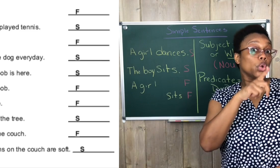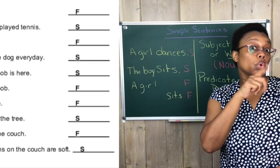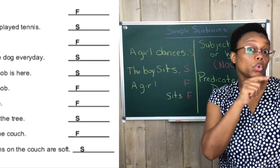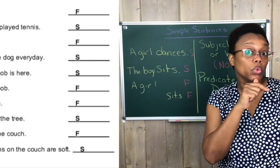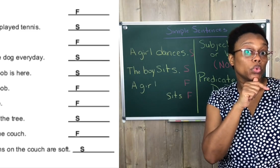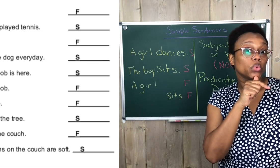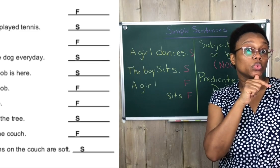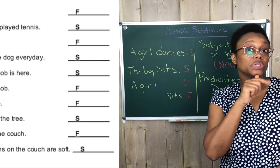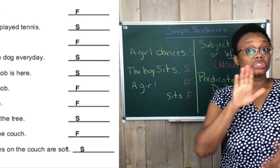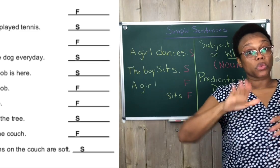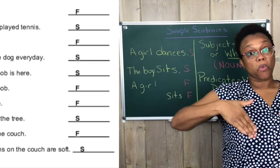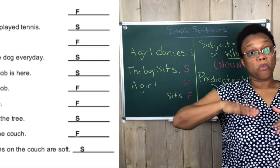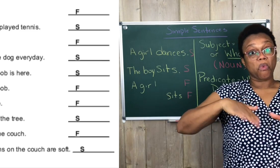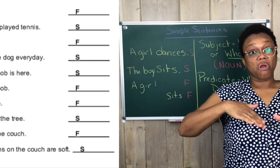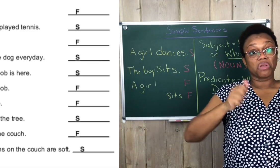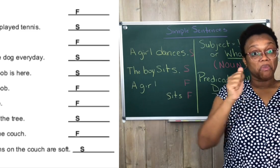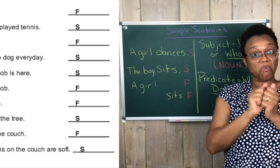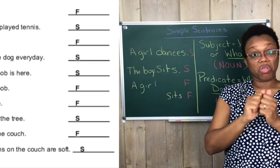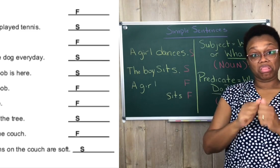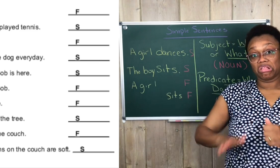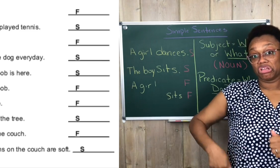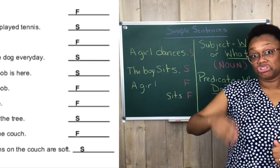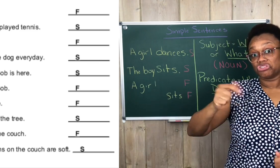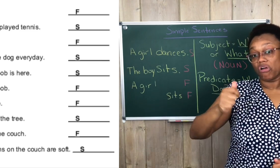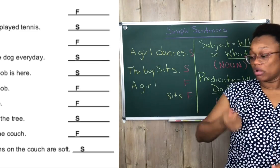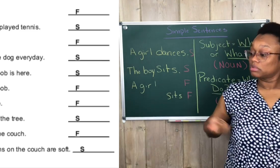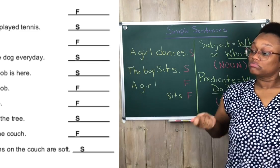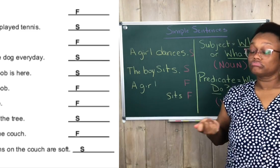but who's walking the dog?